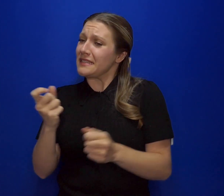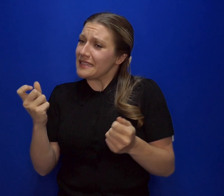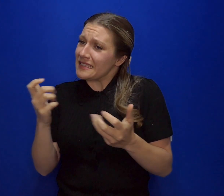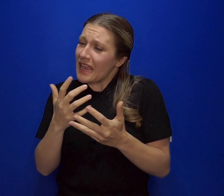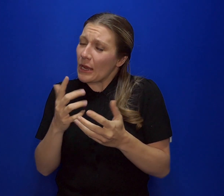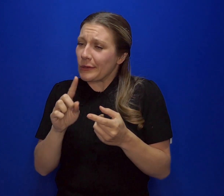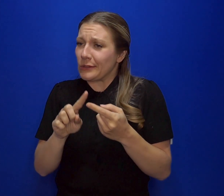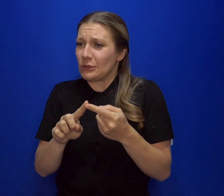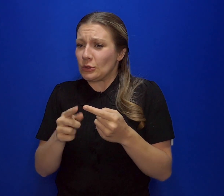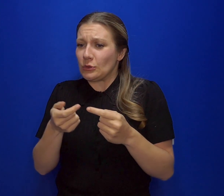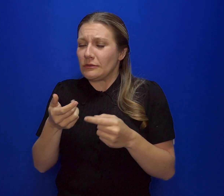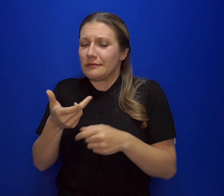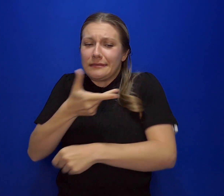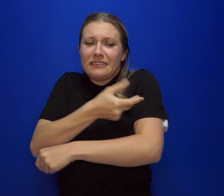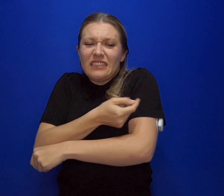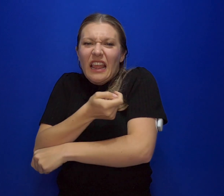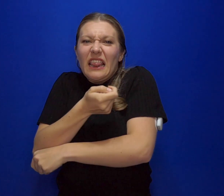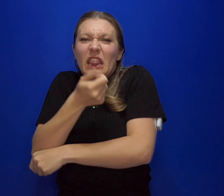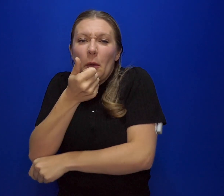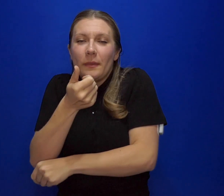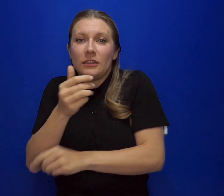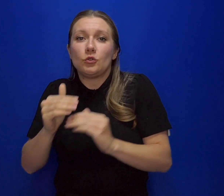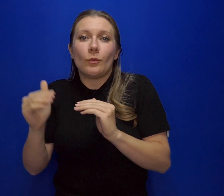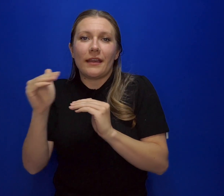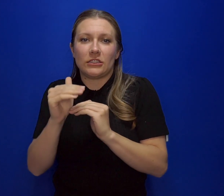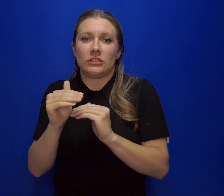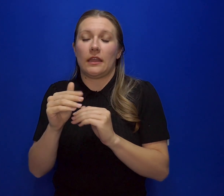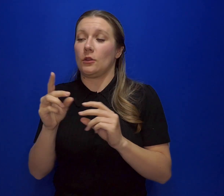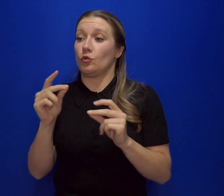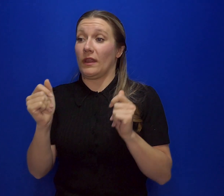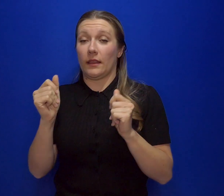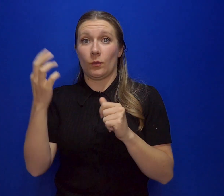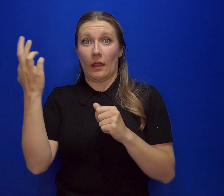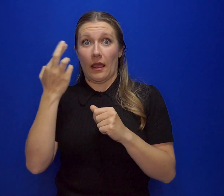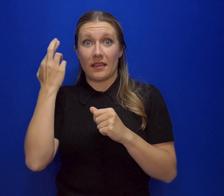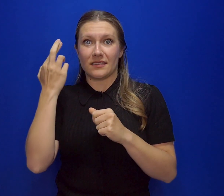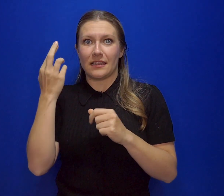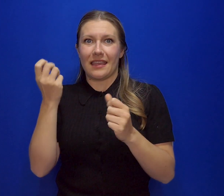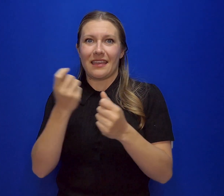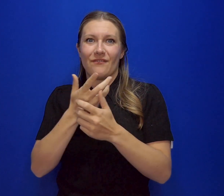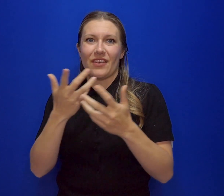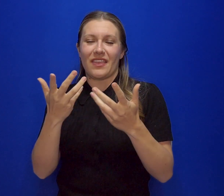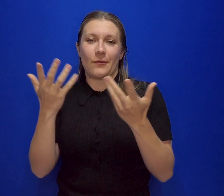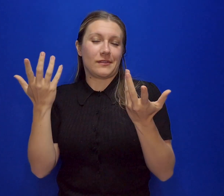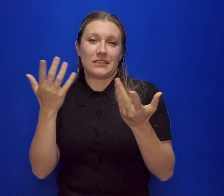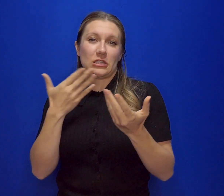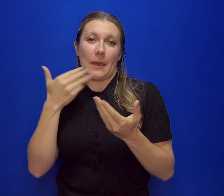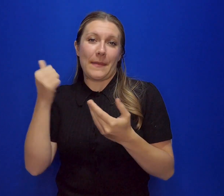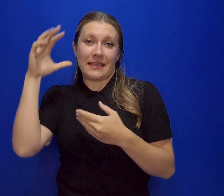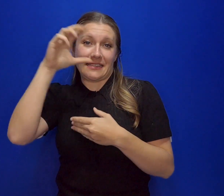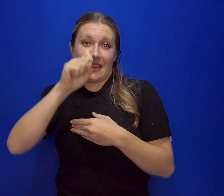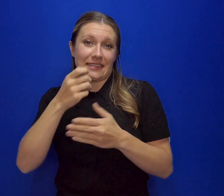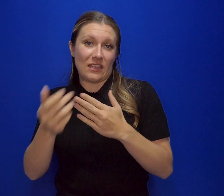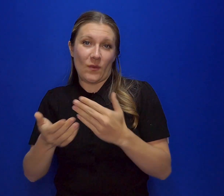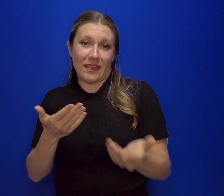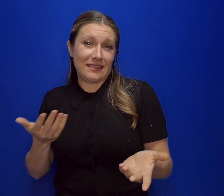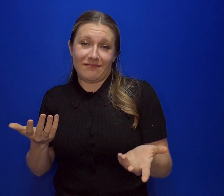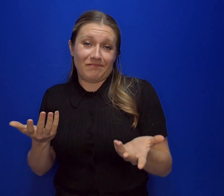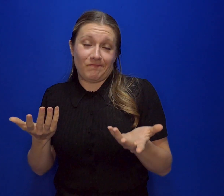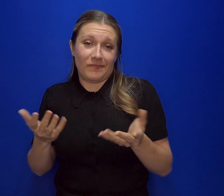much insulin, like even by a tiny bit. And then quickly they realized that everything was sort of a best guess to begin with.